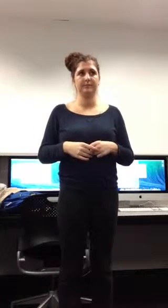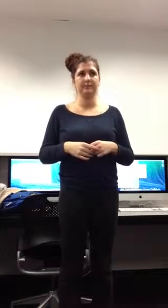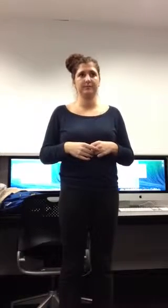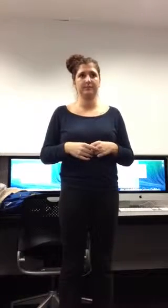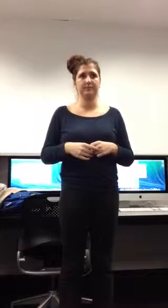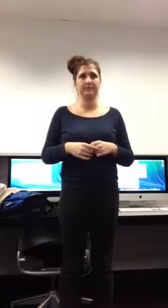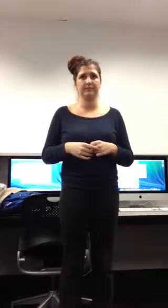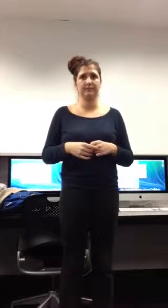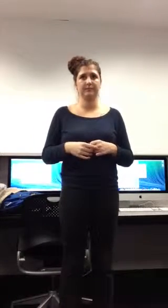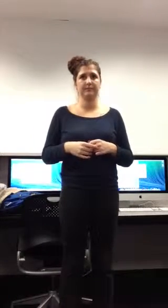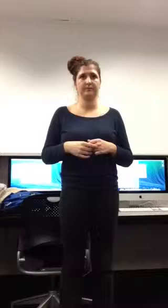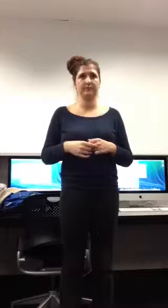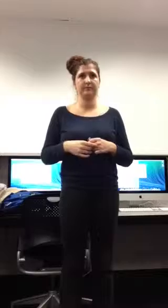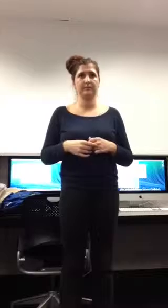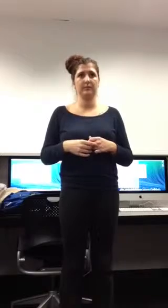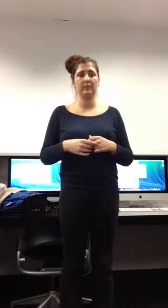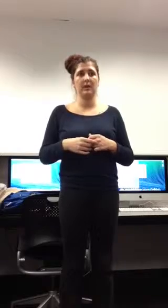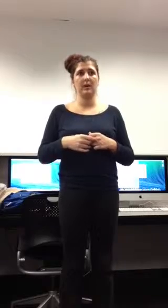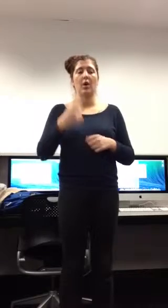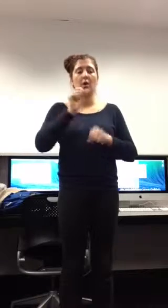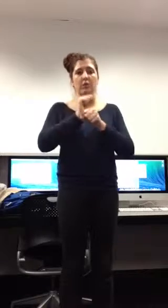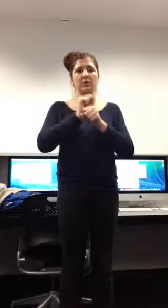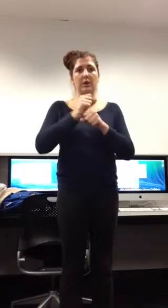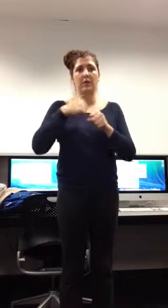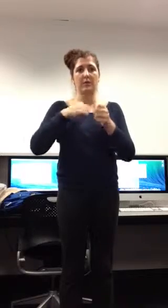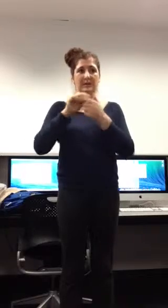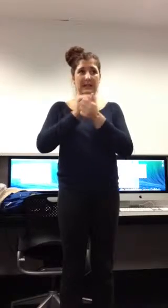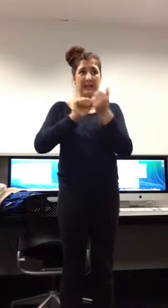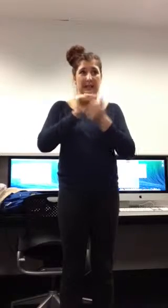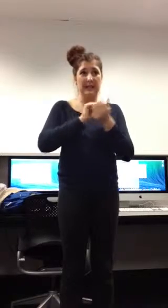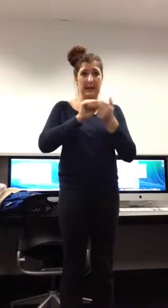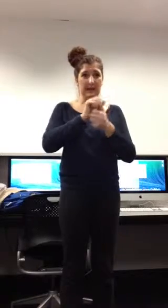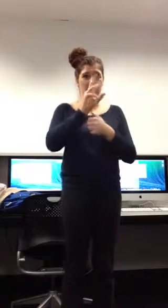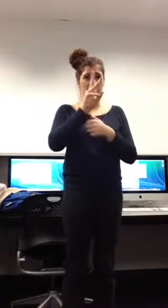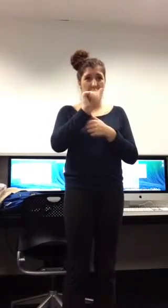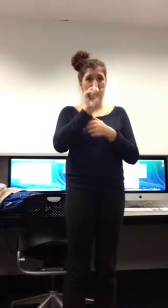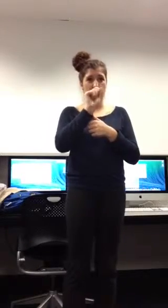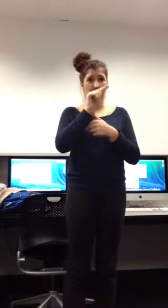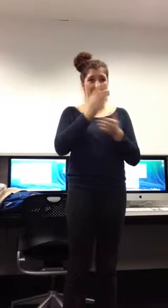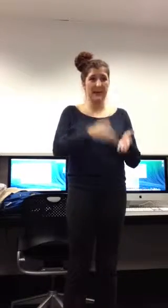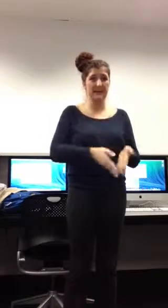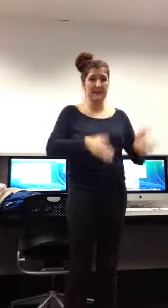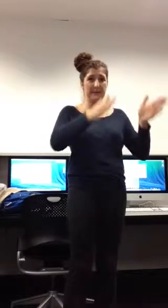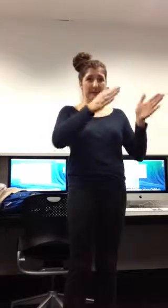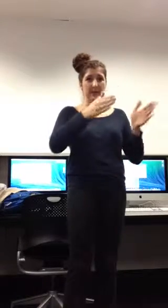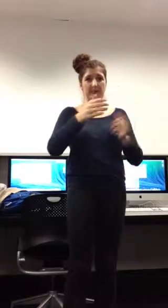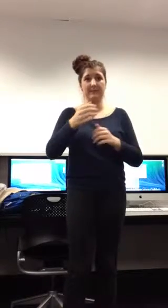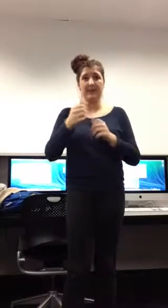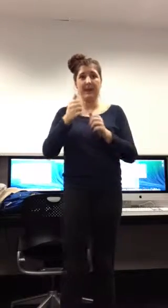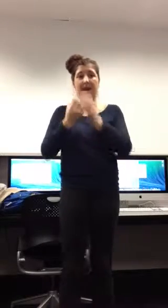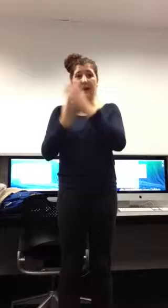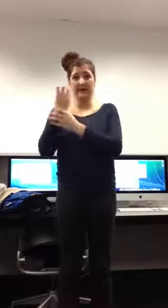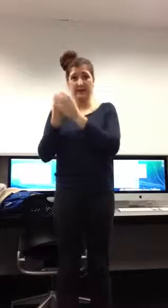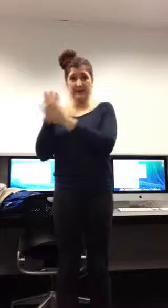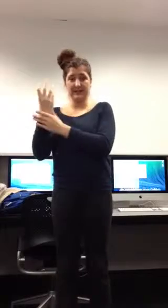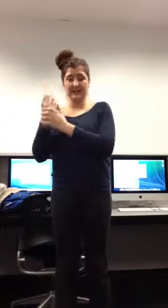out the waste barrels. Every spring they did it. And in the barrels would be